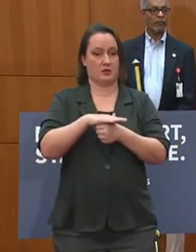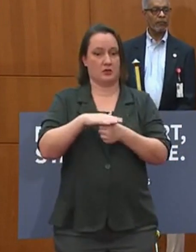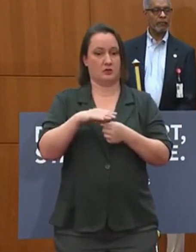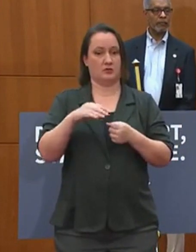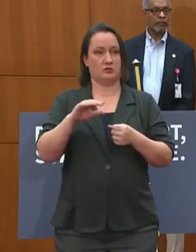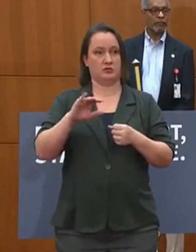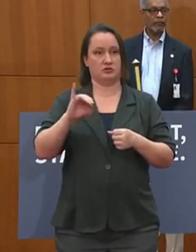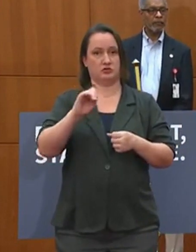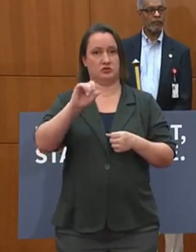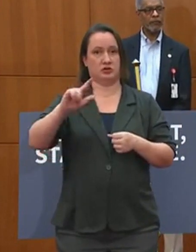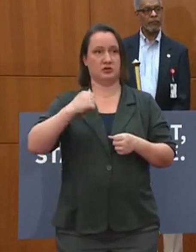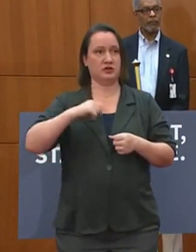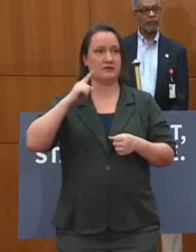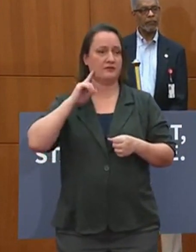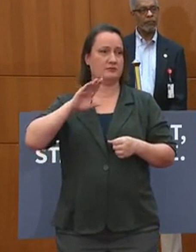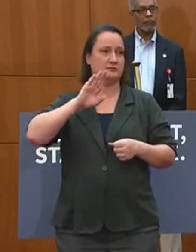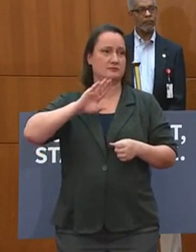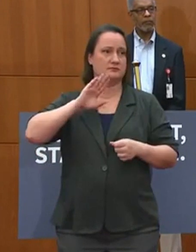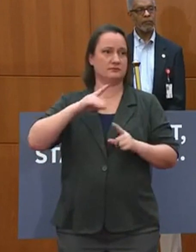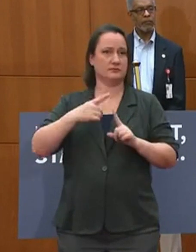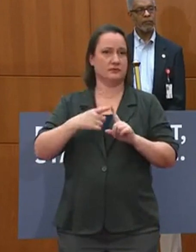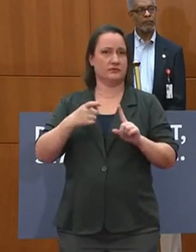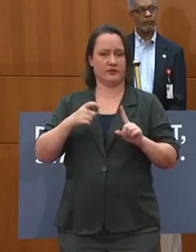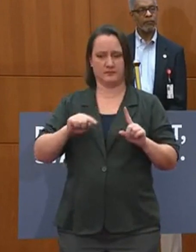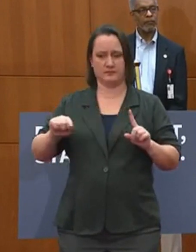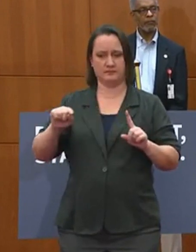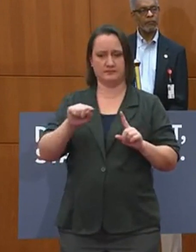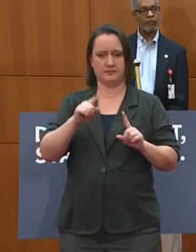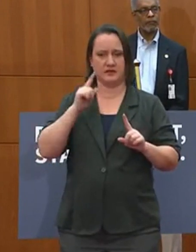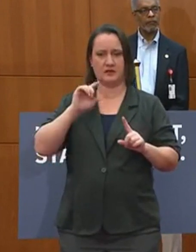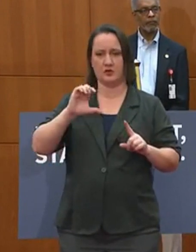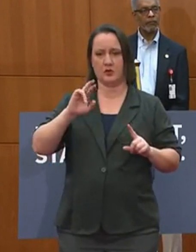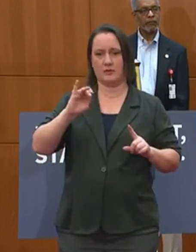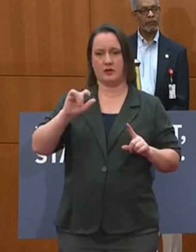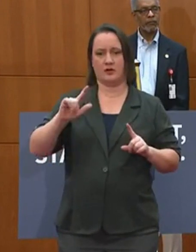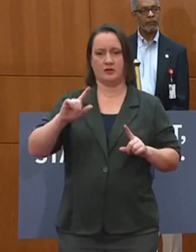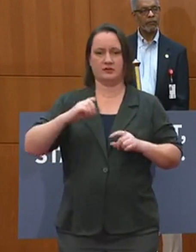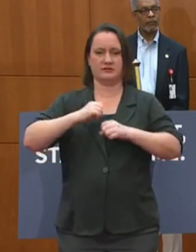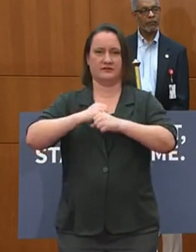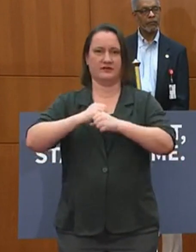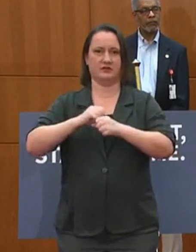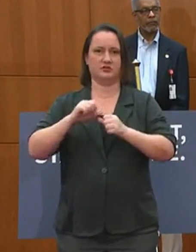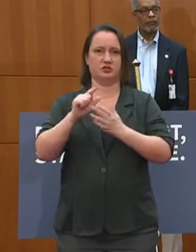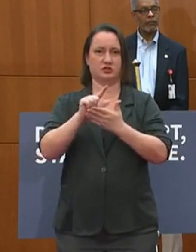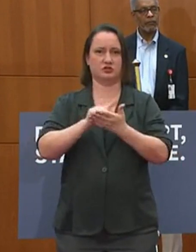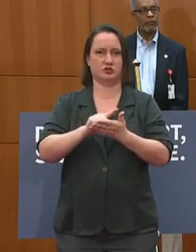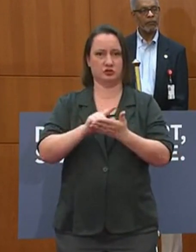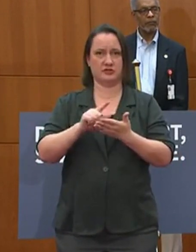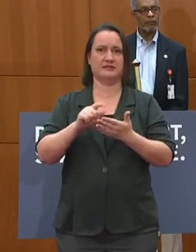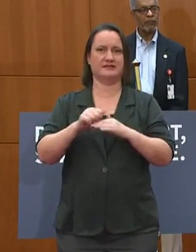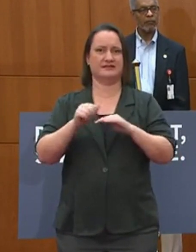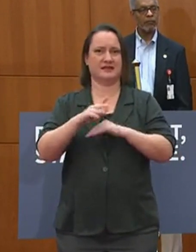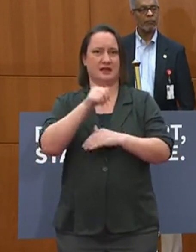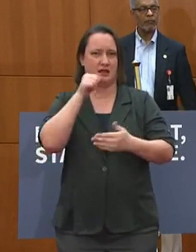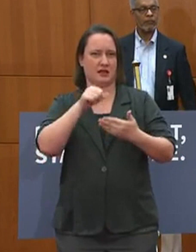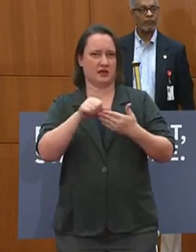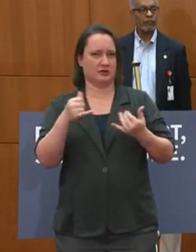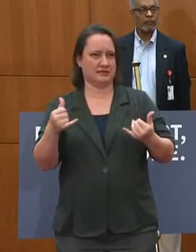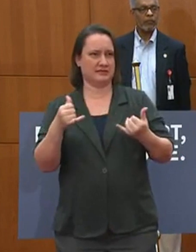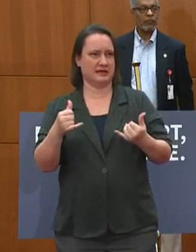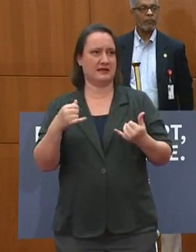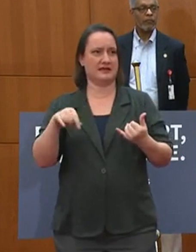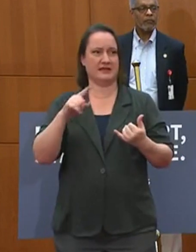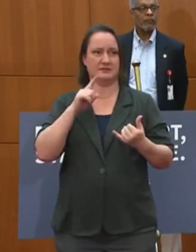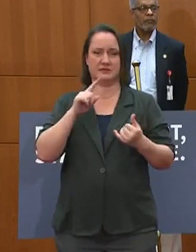Jails. I've heard frustration from, and I think the Criminal Defense Attorney Association sent a letter to y'all about this today, that it's been